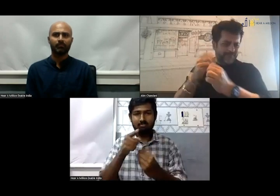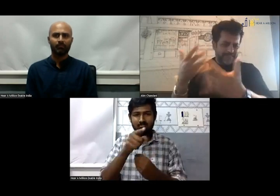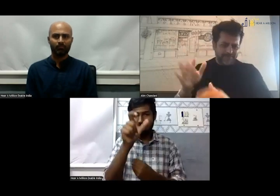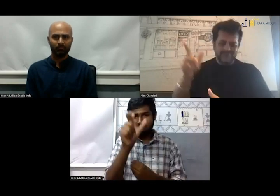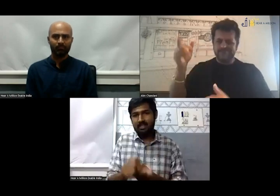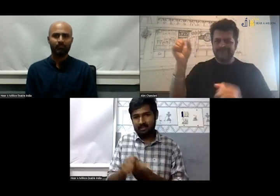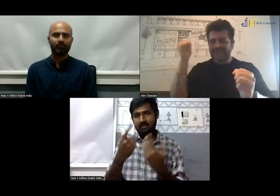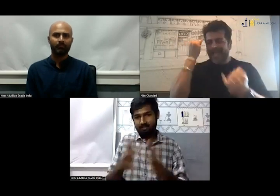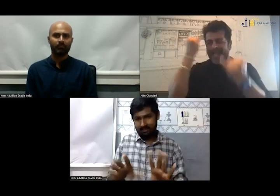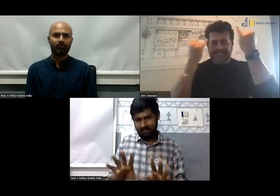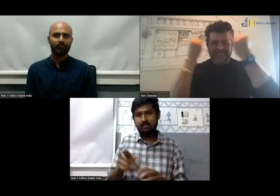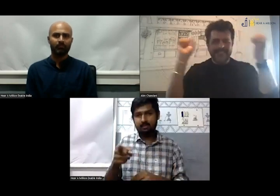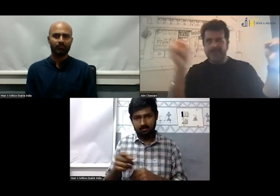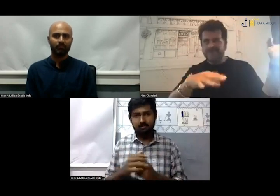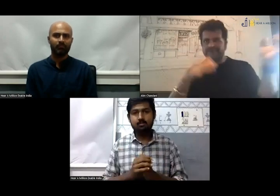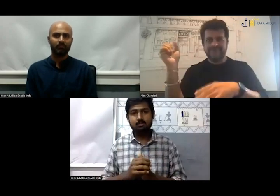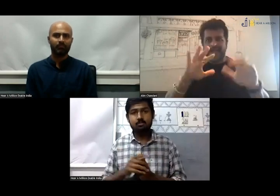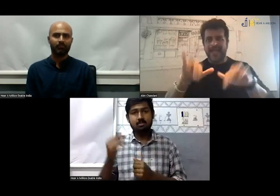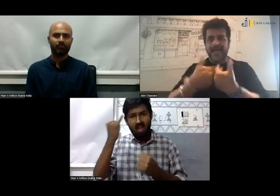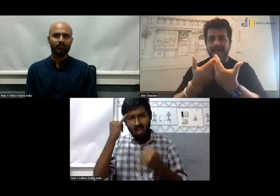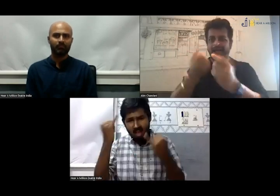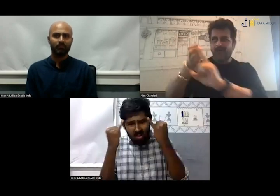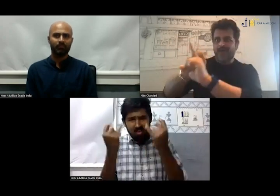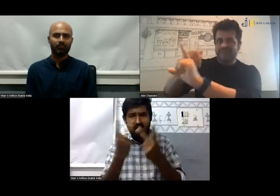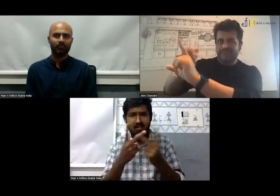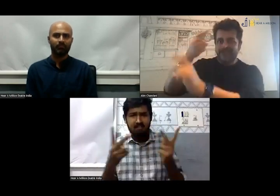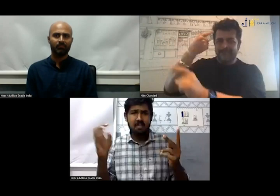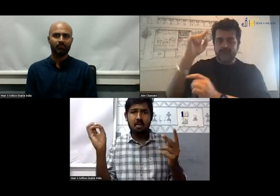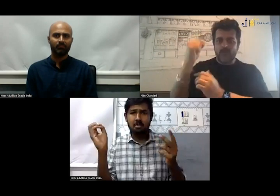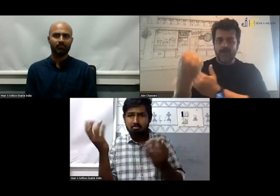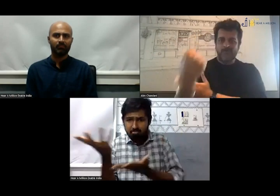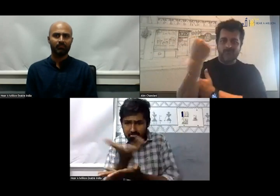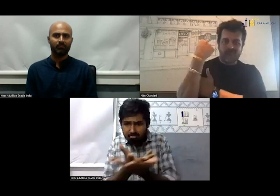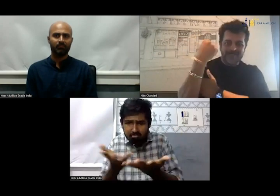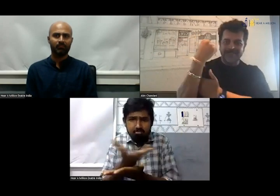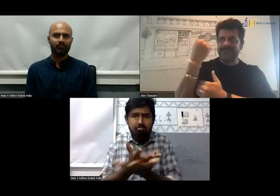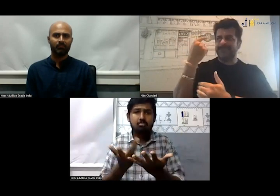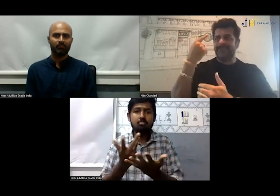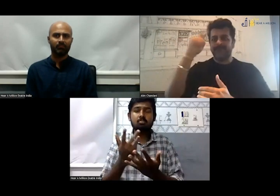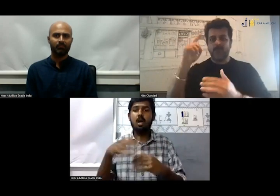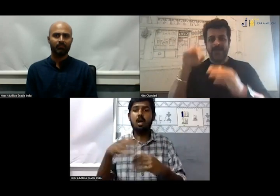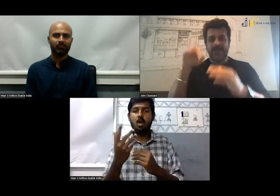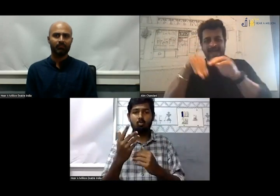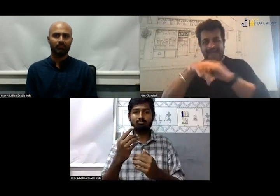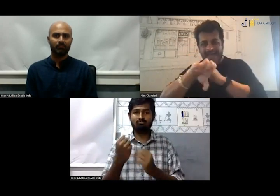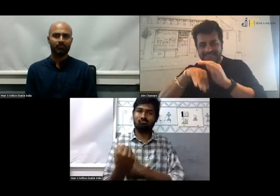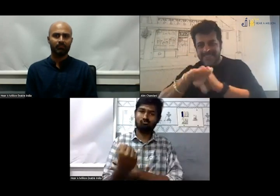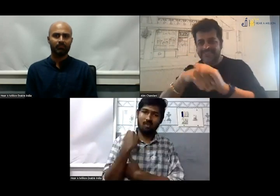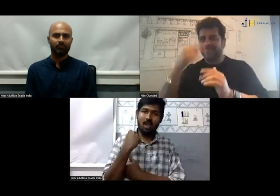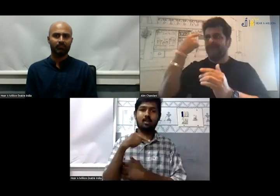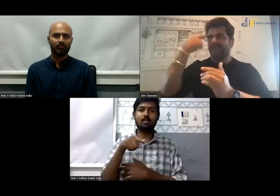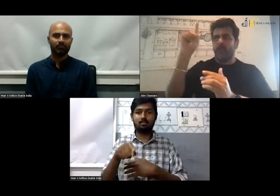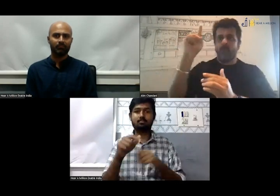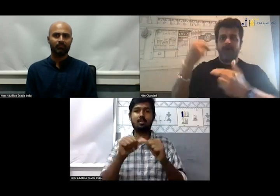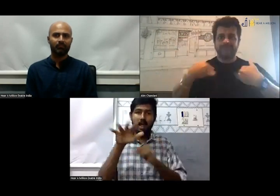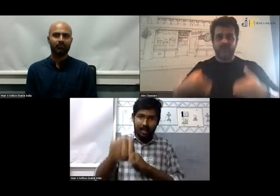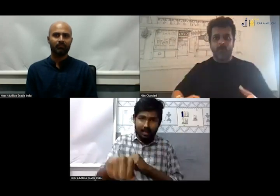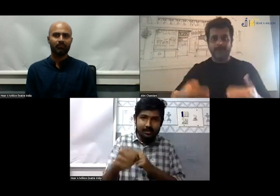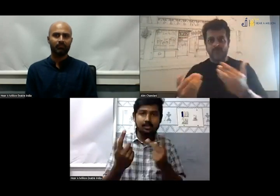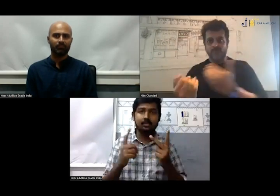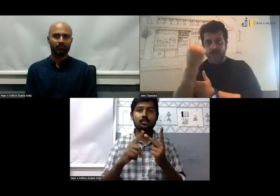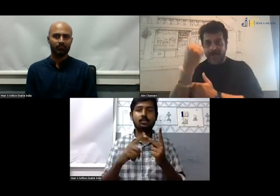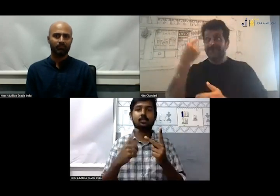friend. And we had an experience of working together. We shared our thoughts and our ideas, how we